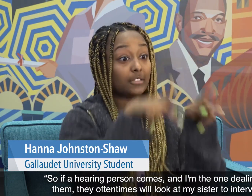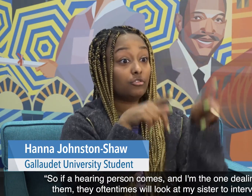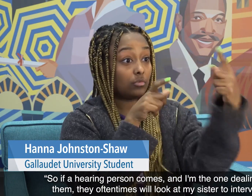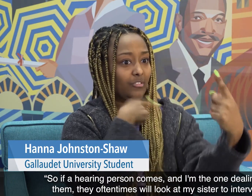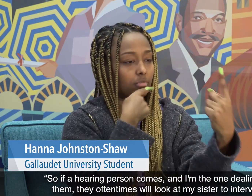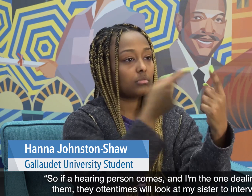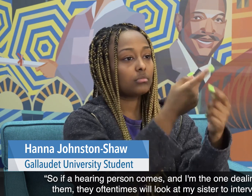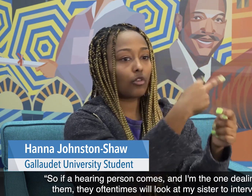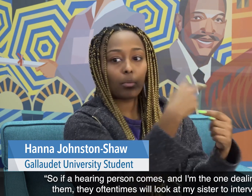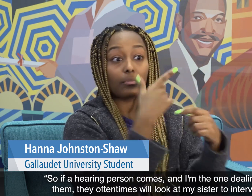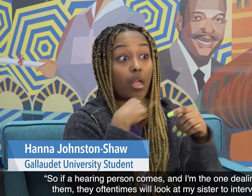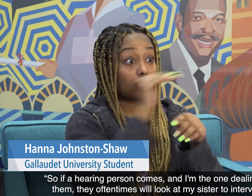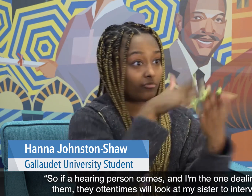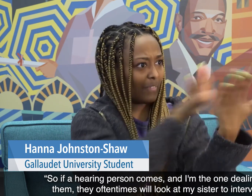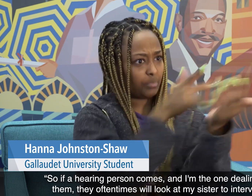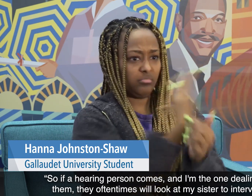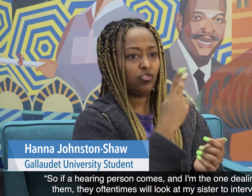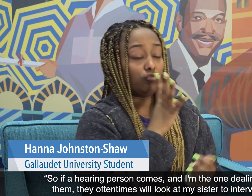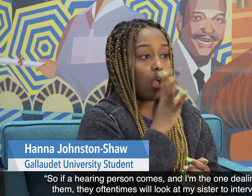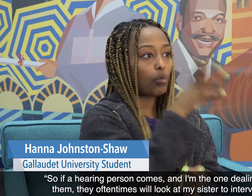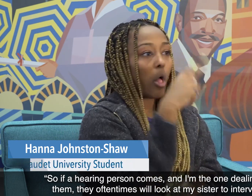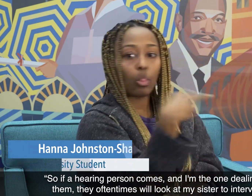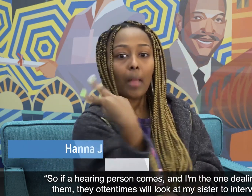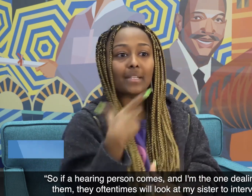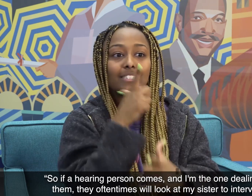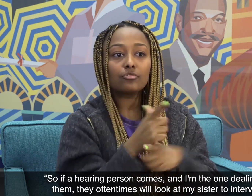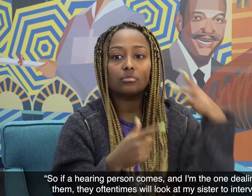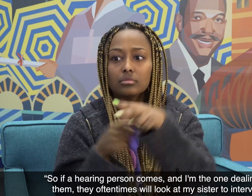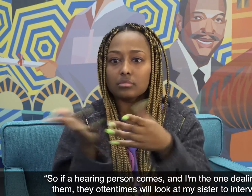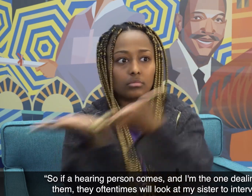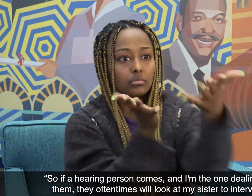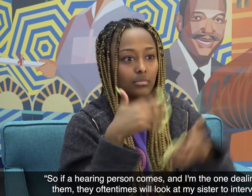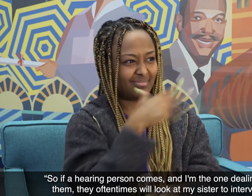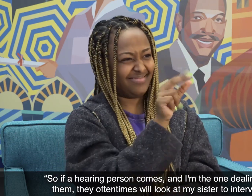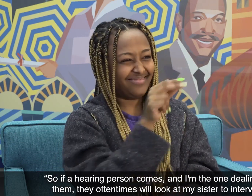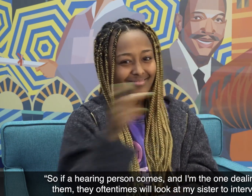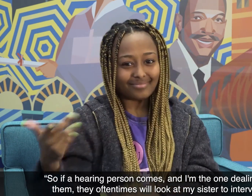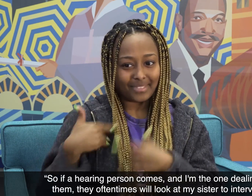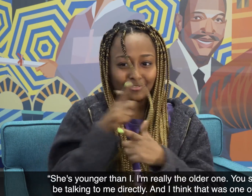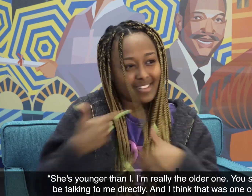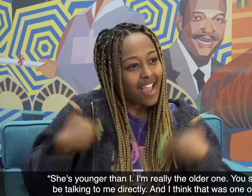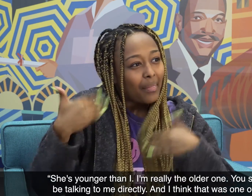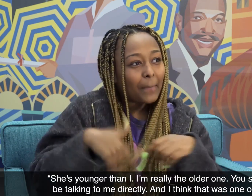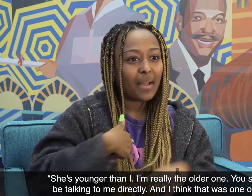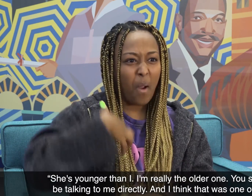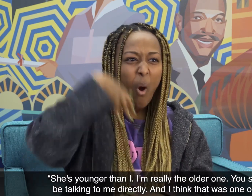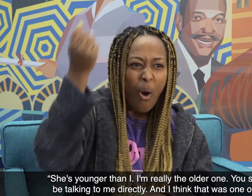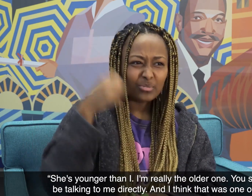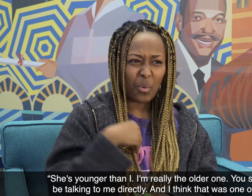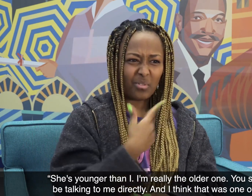So if a hearing person comes and I'm the one dealing with them, they oftentimes will look at my sister to intervene. She's younger than I. I'm really the older